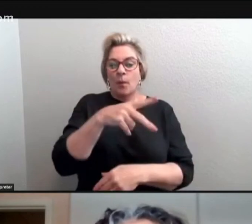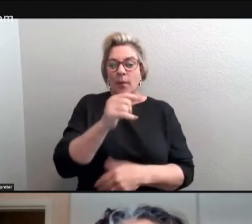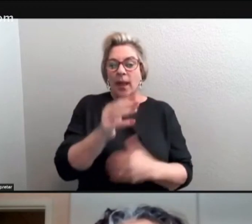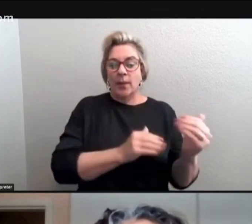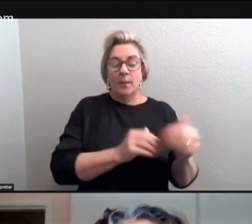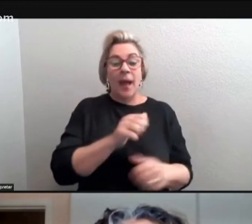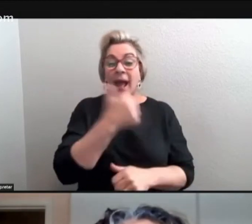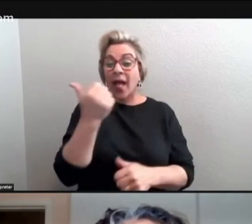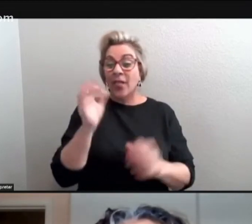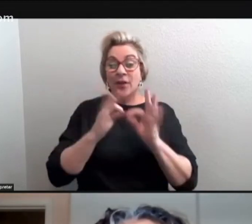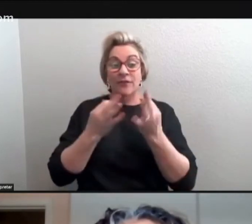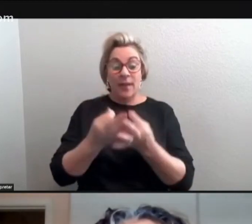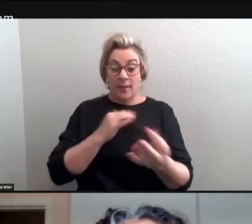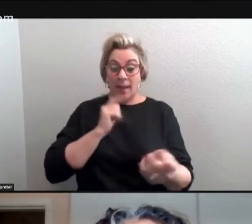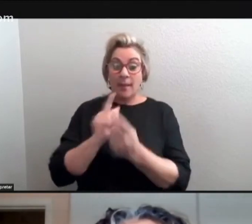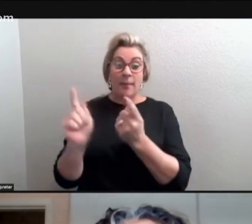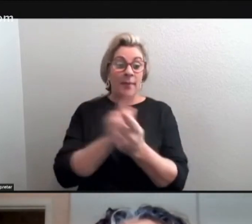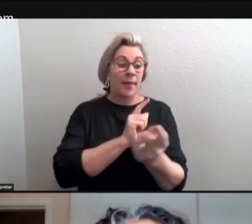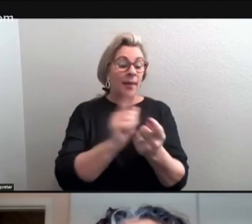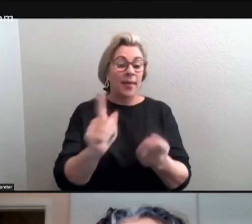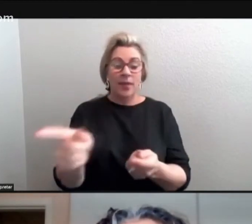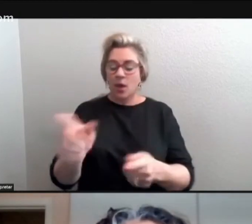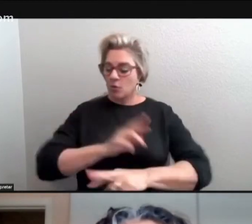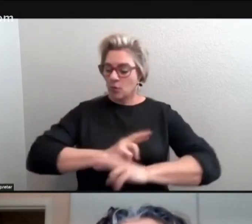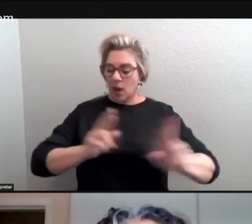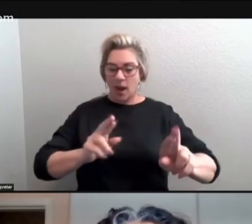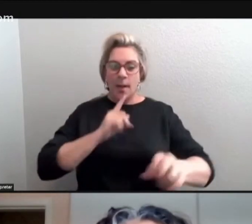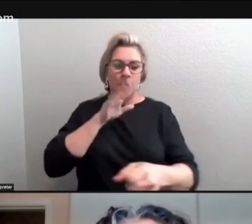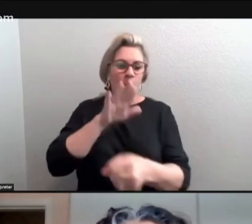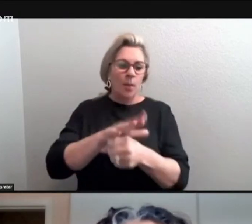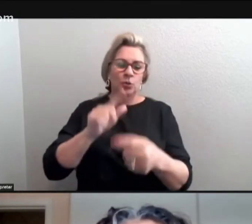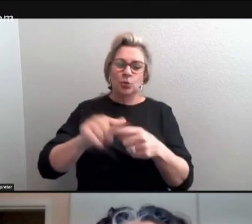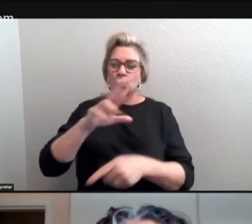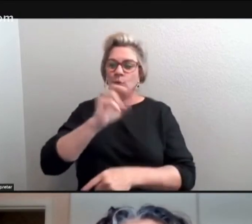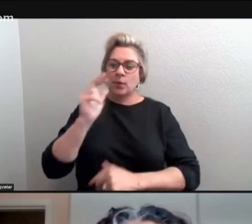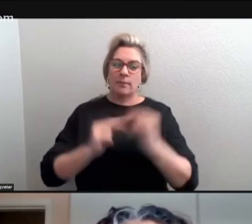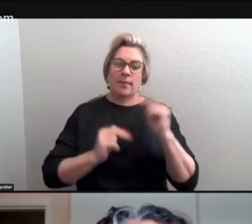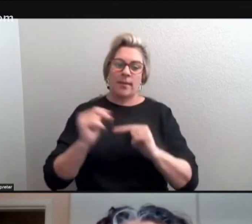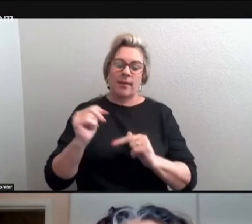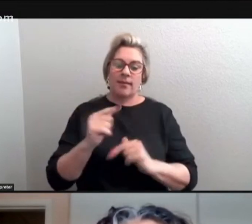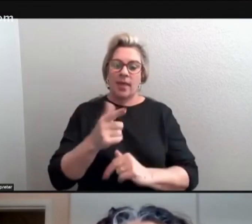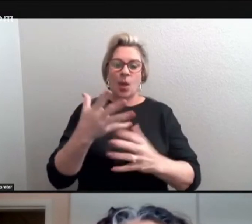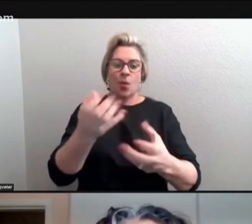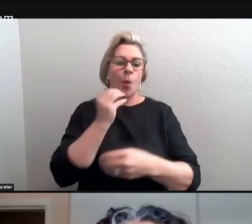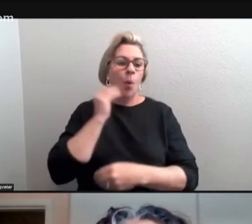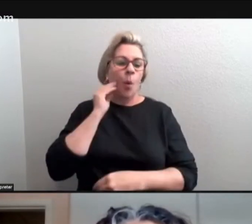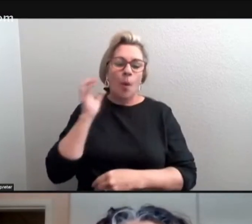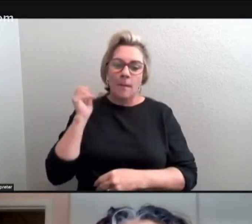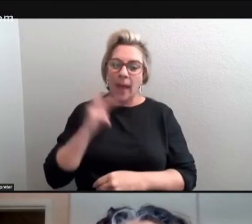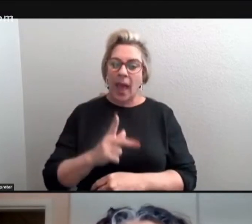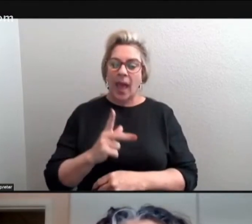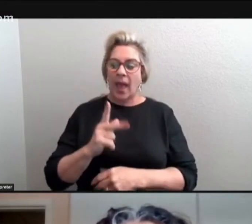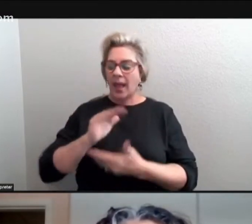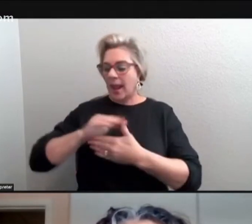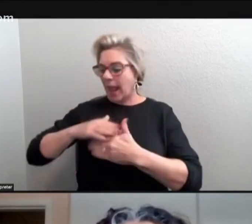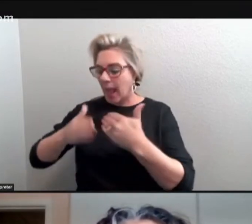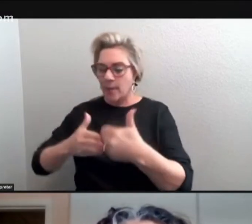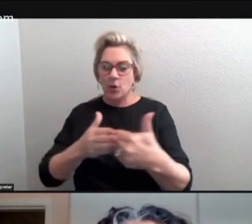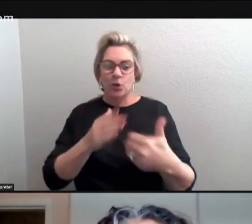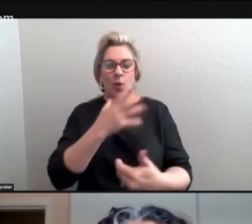Other families I've met, they're ready to rebuild as quickly as possible. They want their neighborhood back. They want their home back. They're